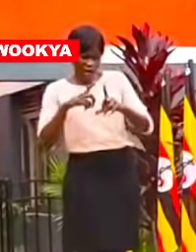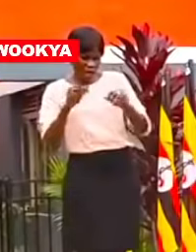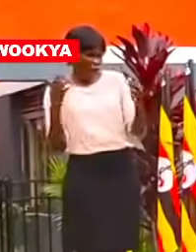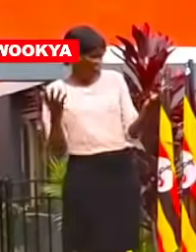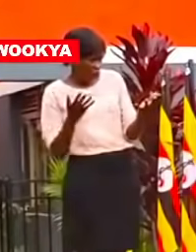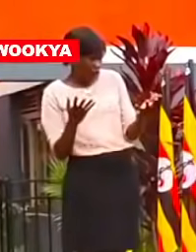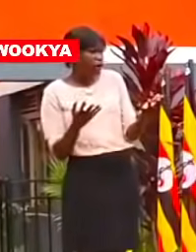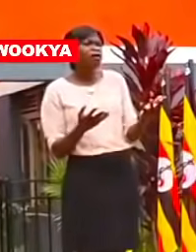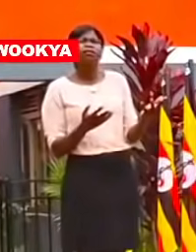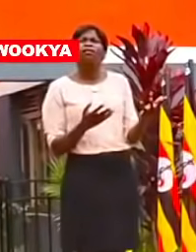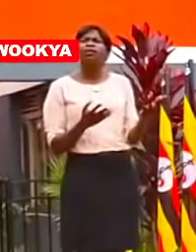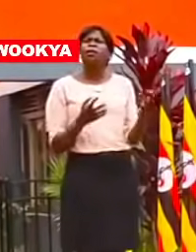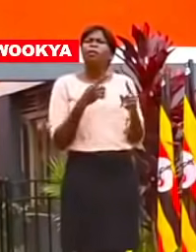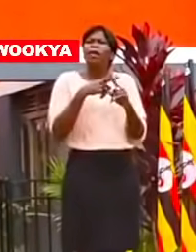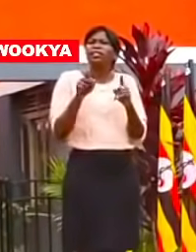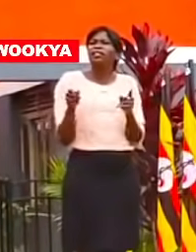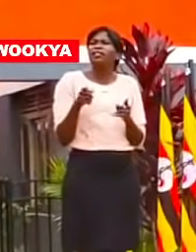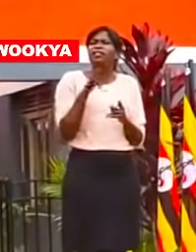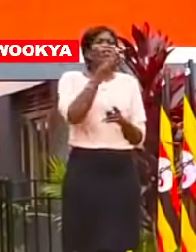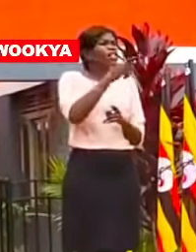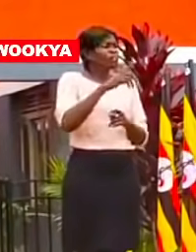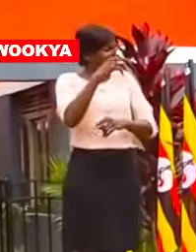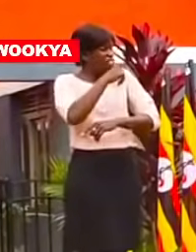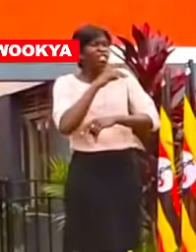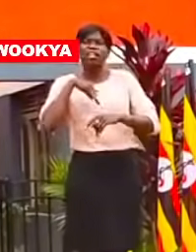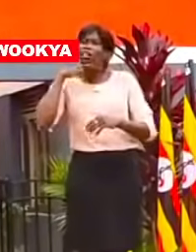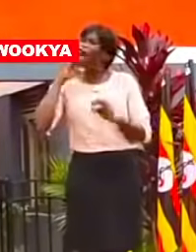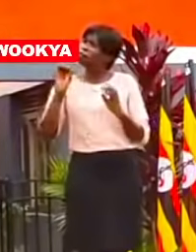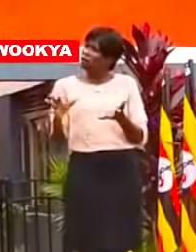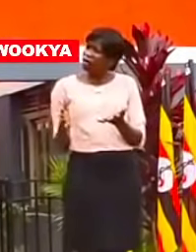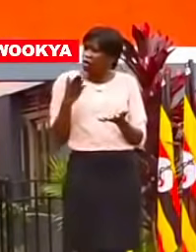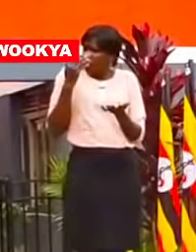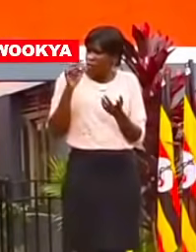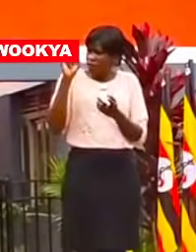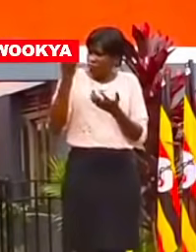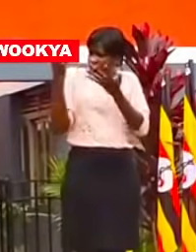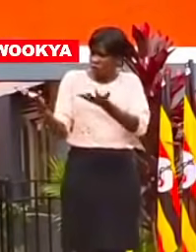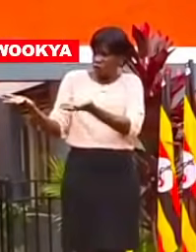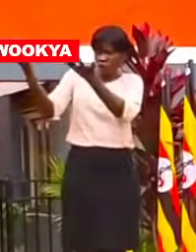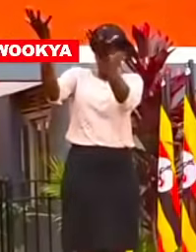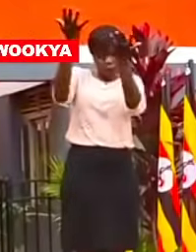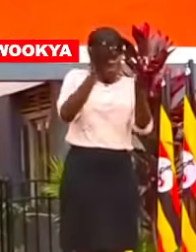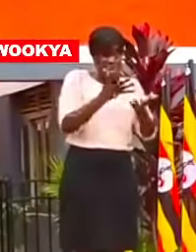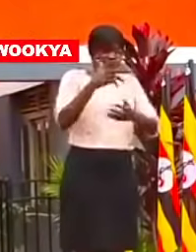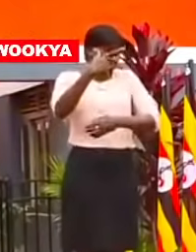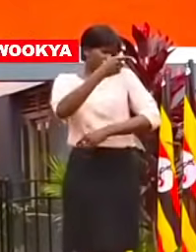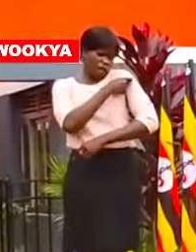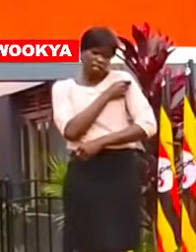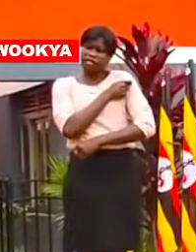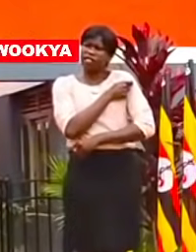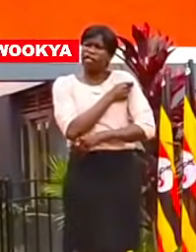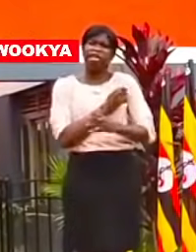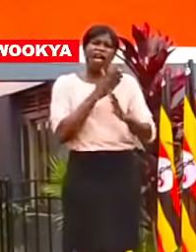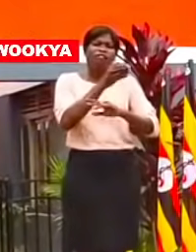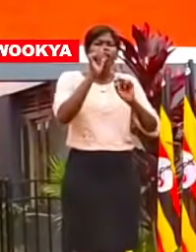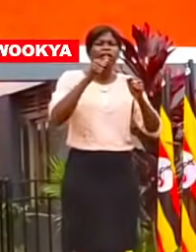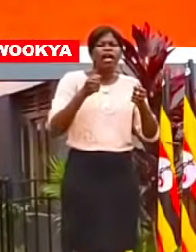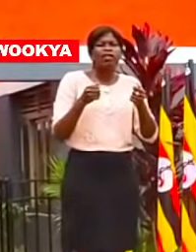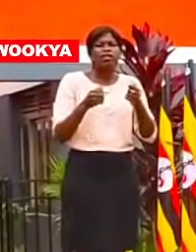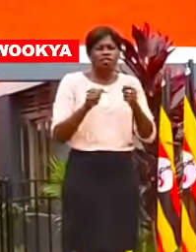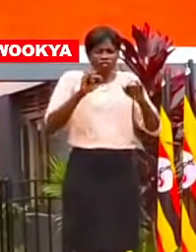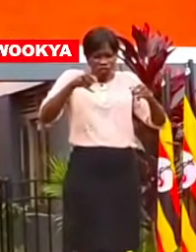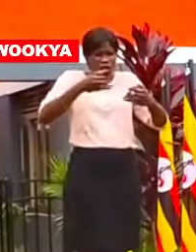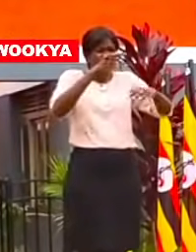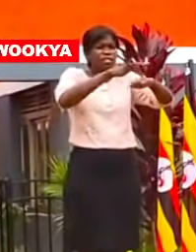not vaccinated? The vaccines are not adequate. So that's our concern, that once we let it happen with Parliament, a precedent will have been